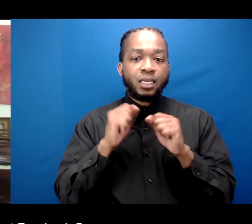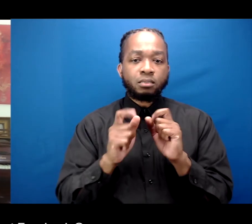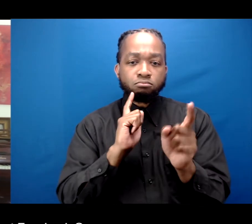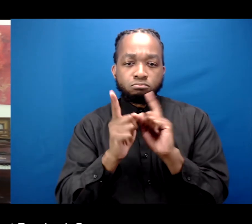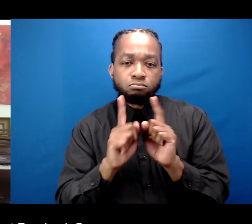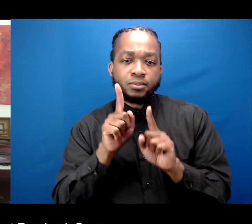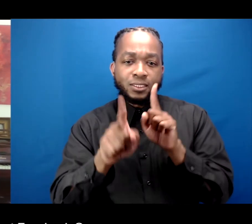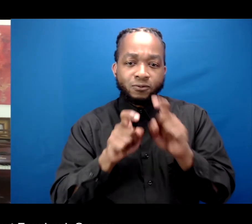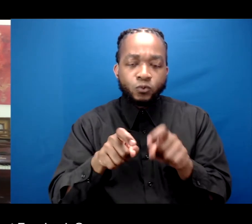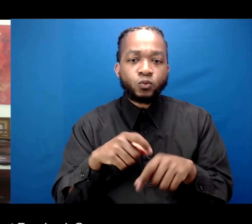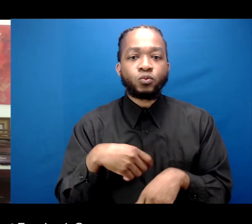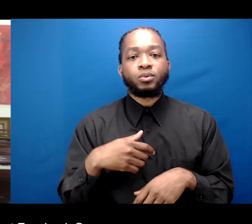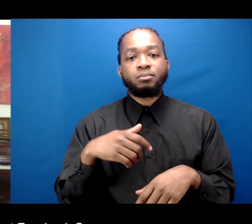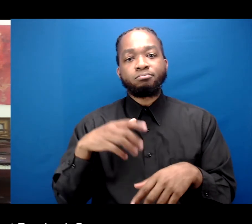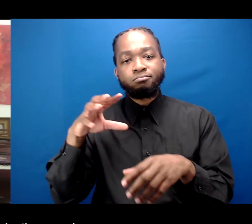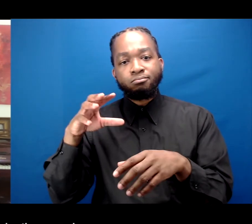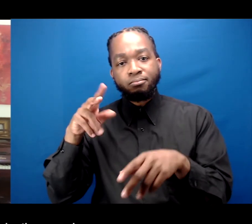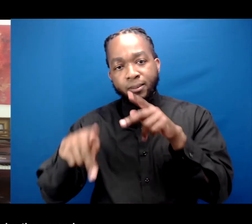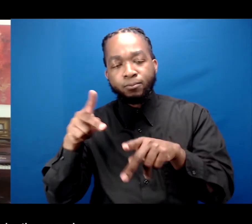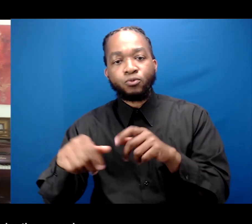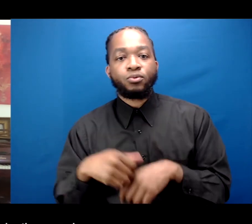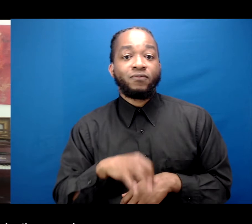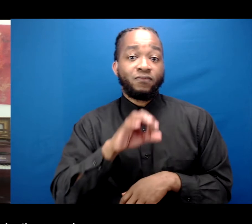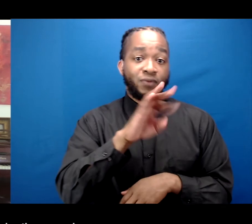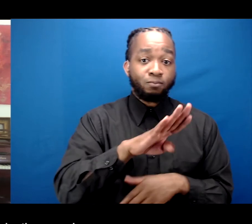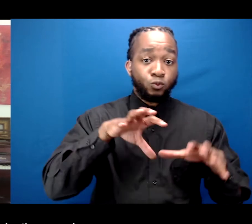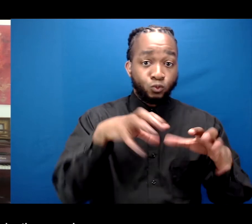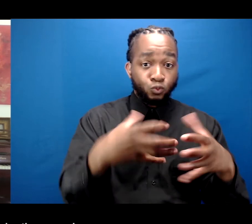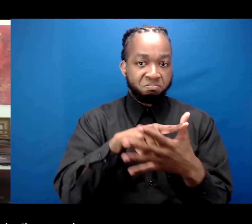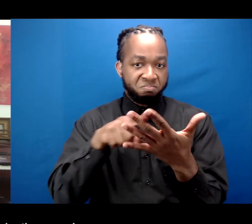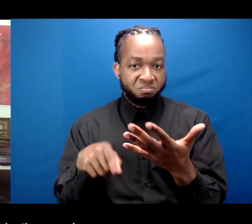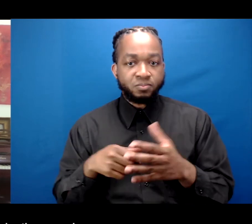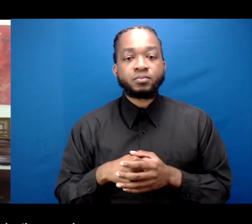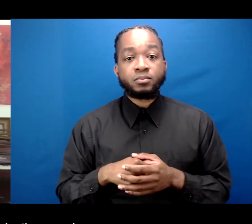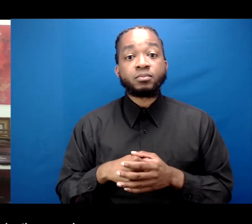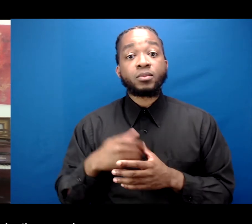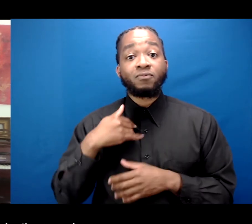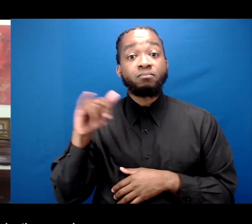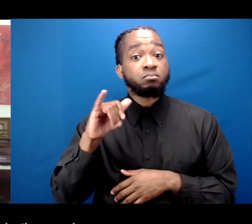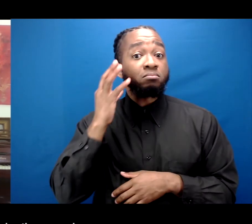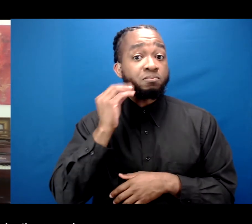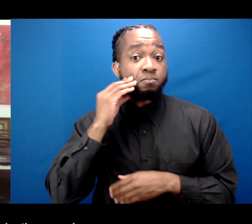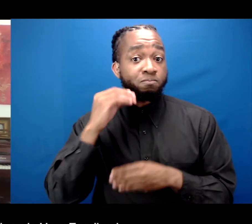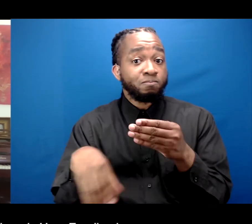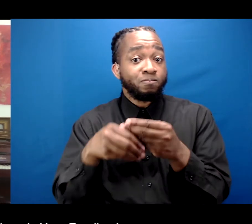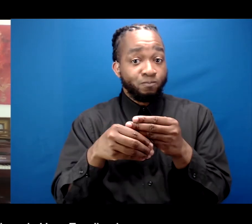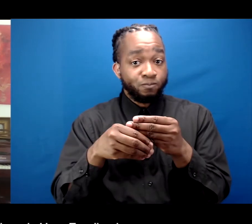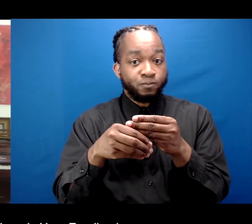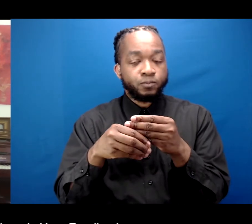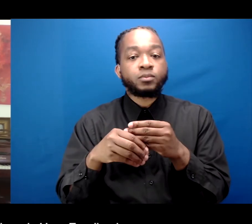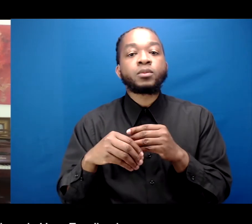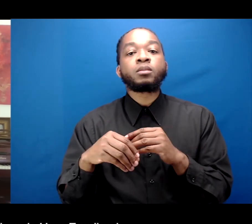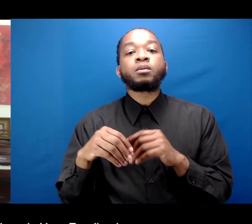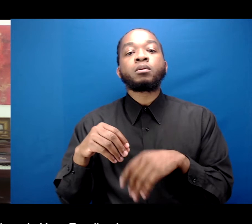groups. Although it's an audio experience, we are including captions to make the experience accessible. Another area I